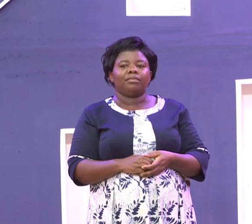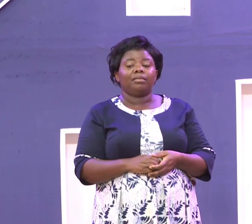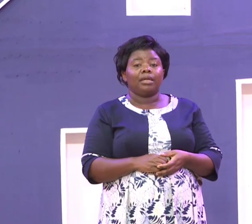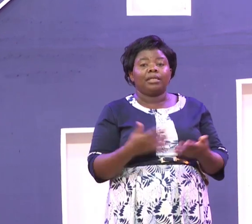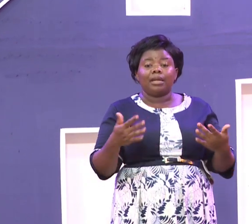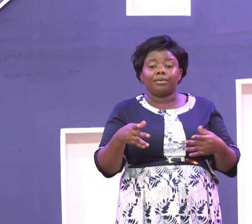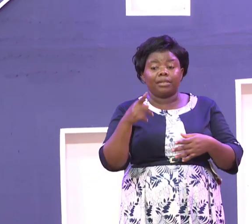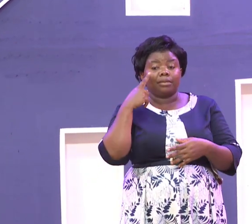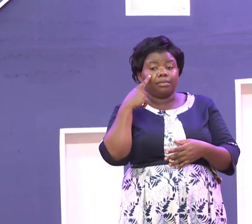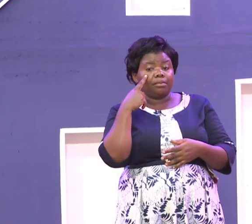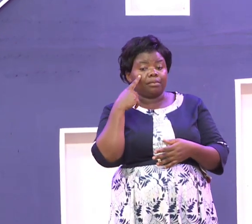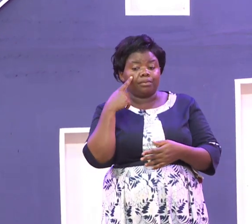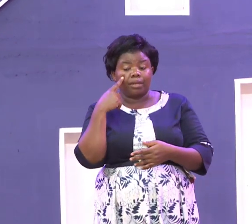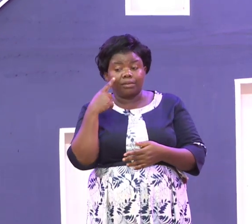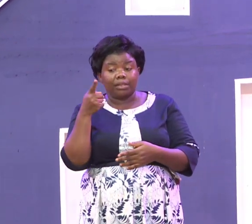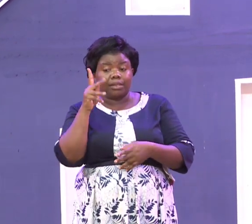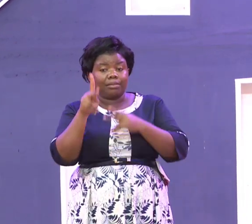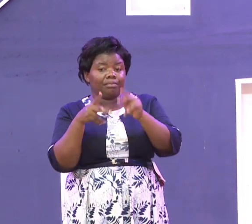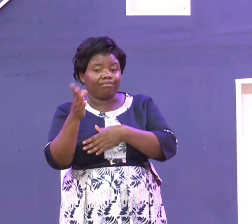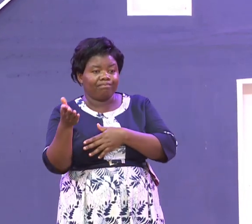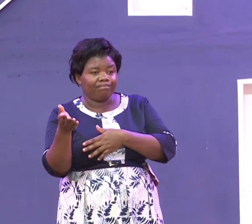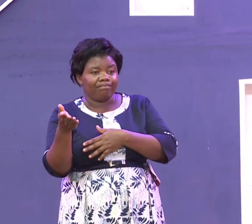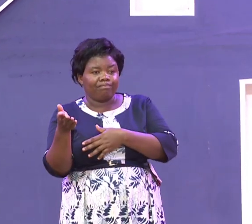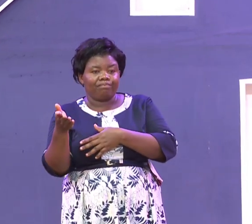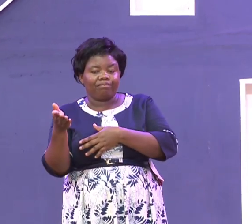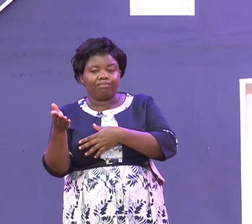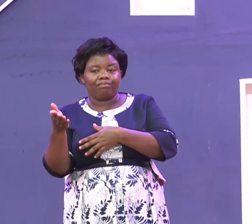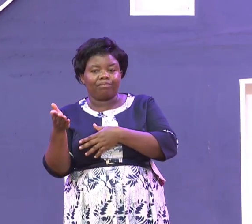you. So I realize that these people,